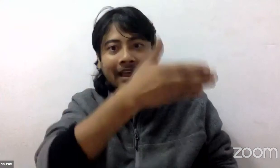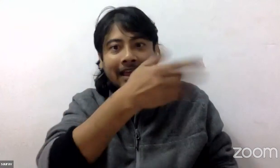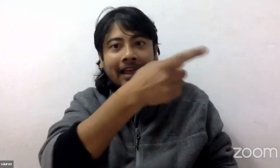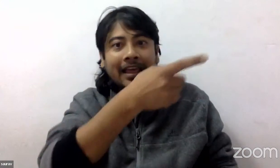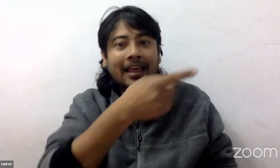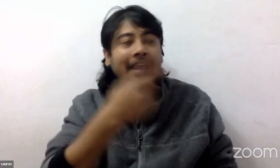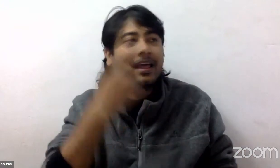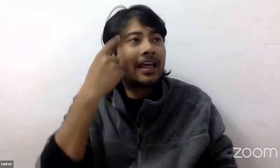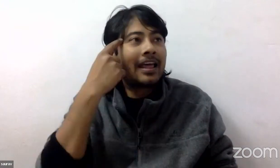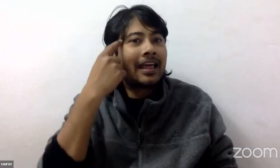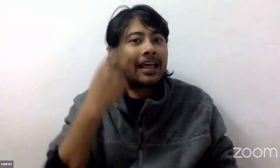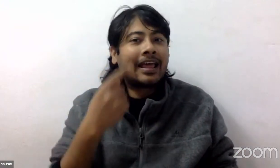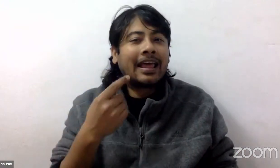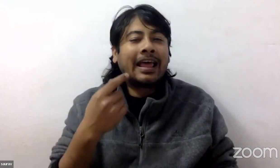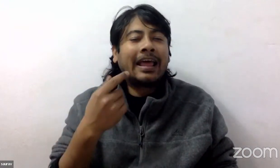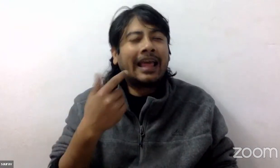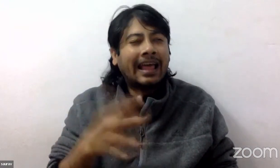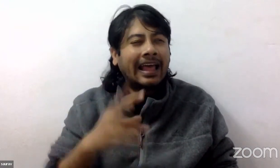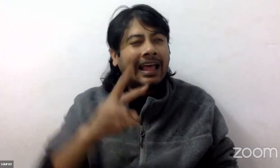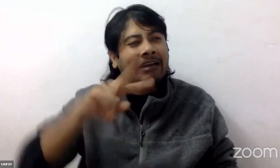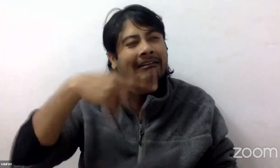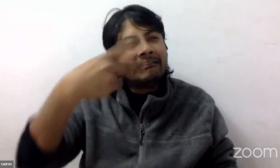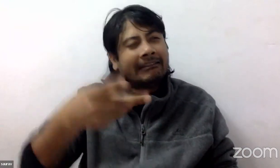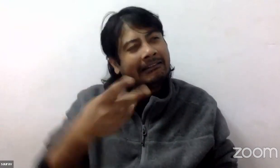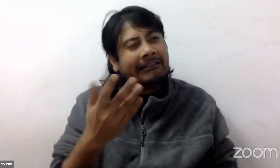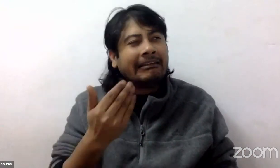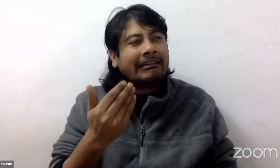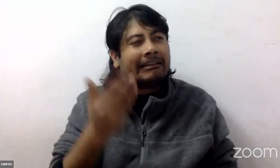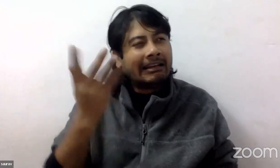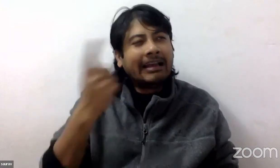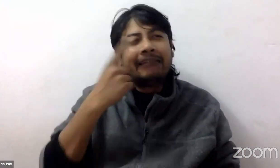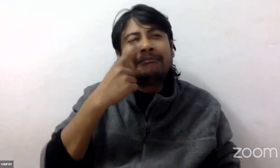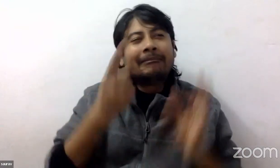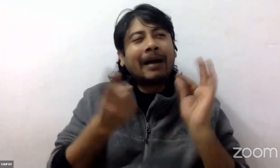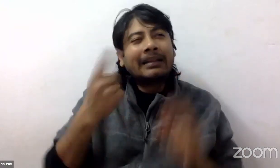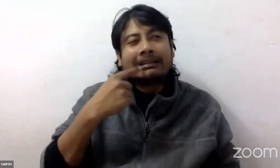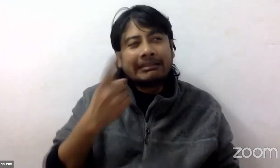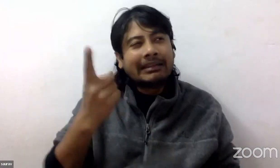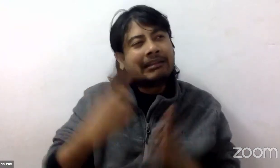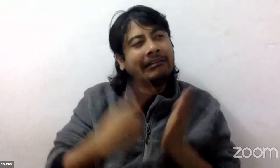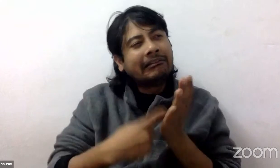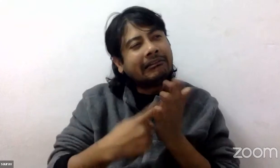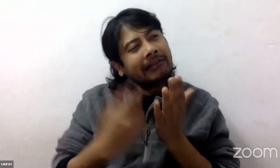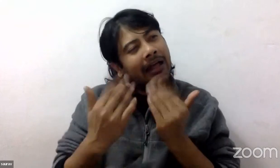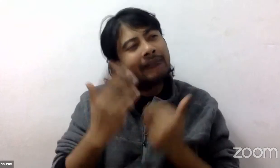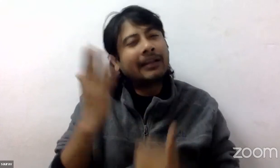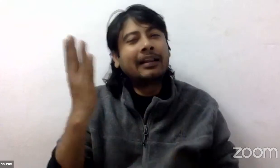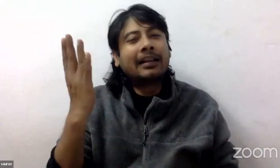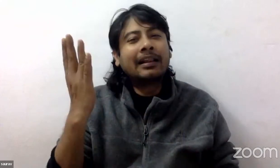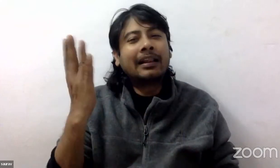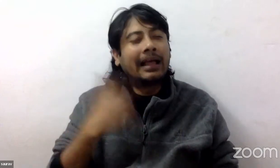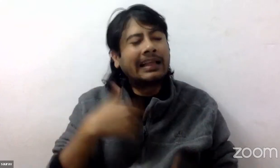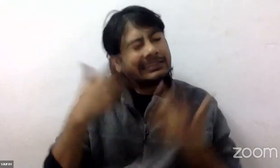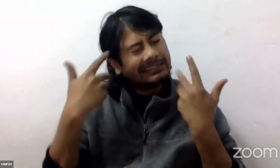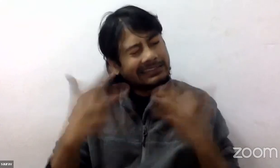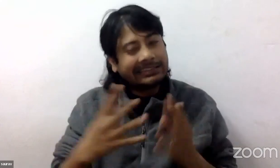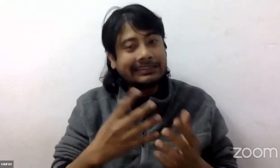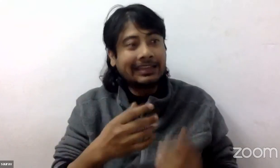observe it on Trayodasi or Bhima Ekadashi. Do not make it a practice that there is some nice feast and you have to go to a